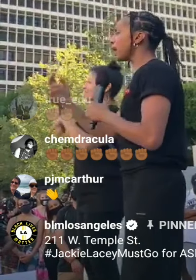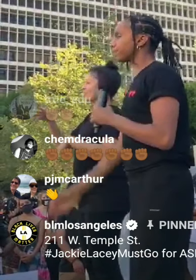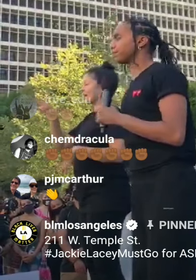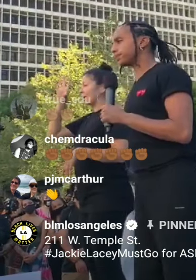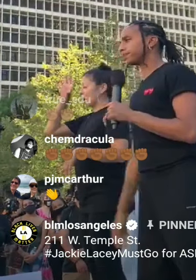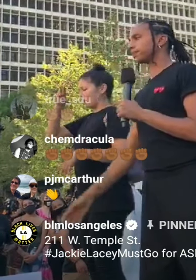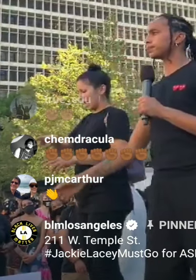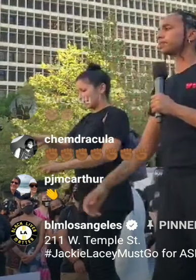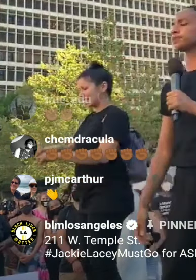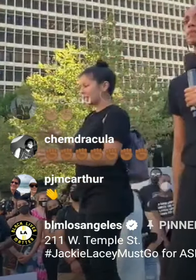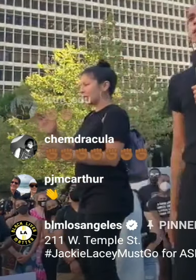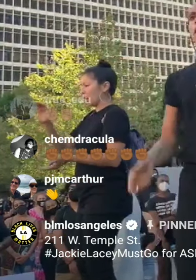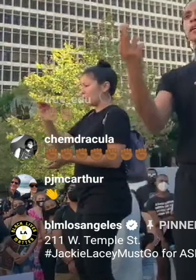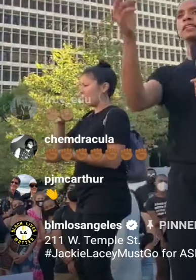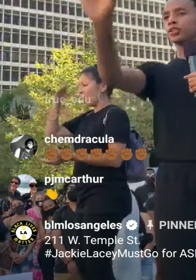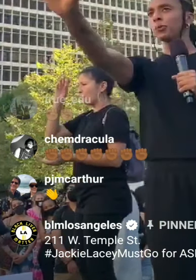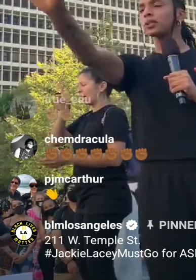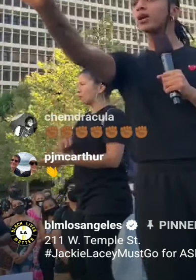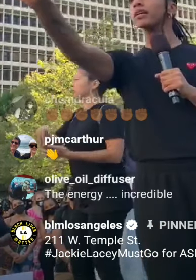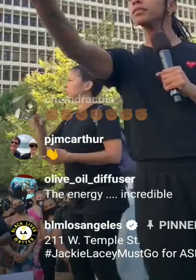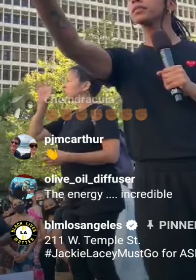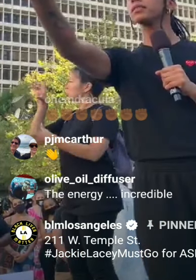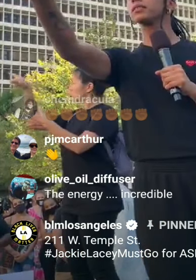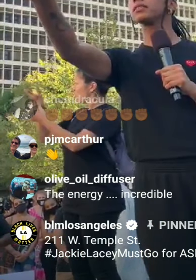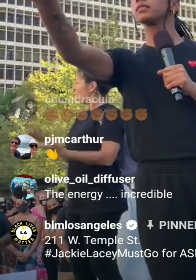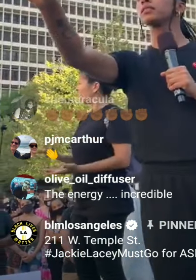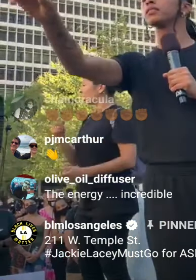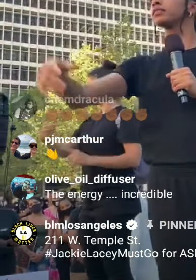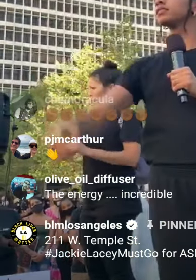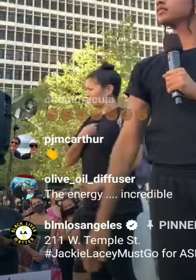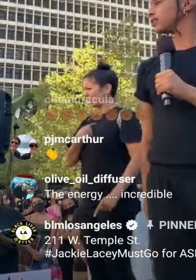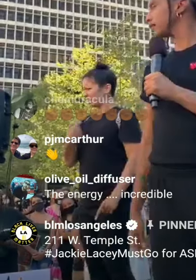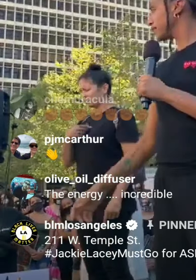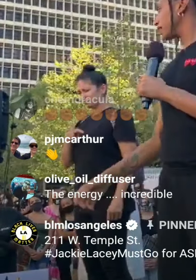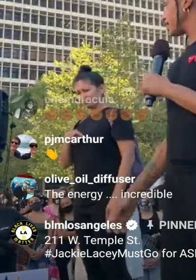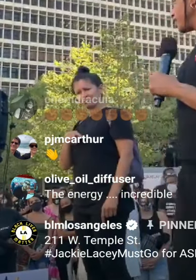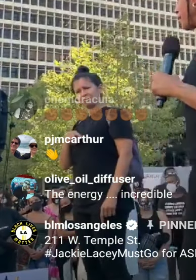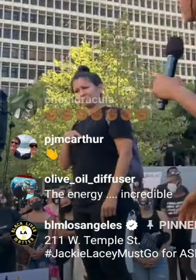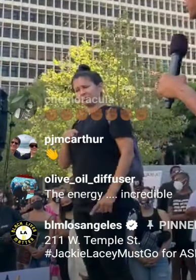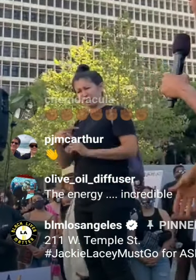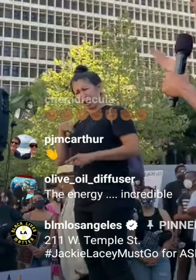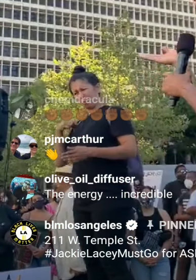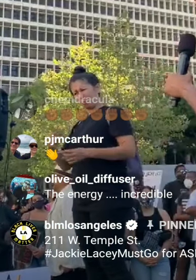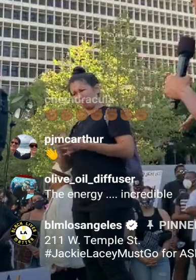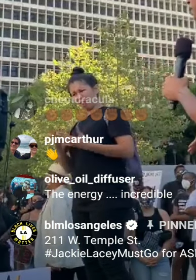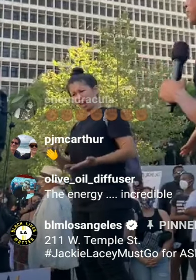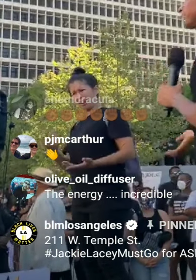I can't hear my people crying. I can't breathe. Come on, keep going.